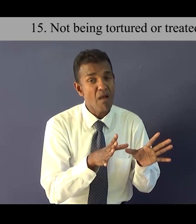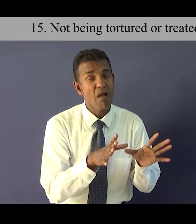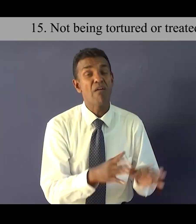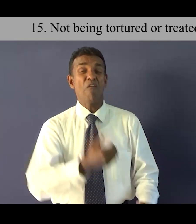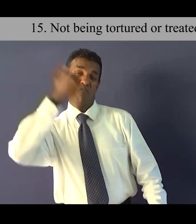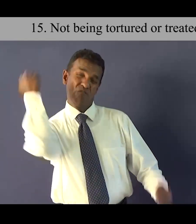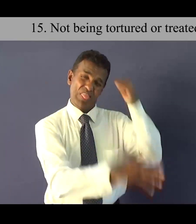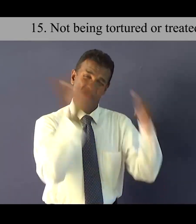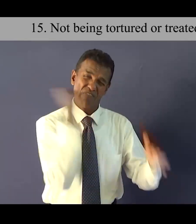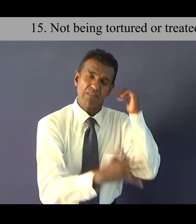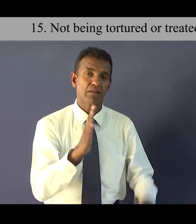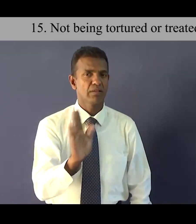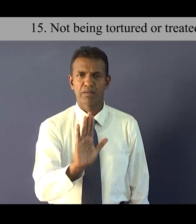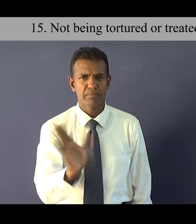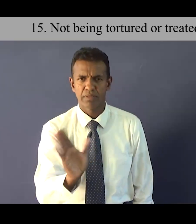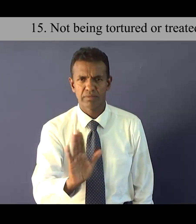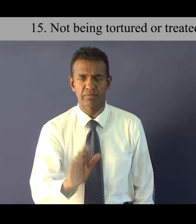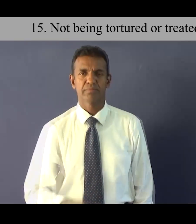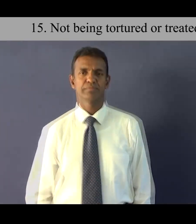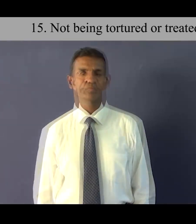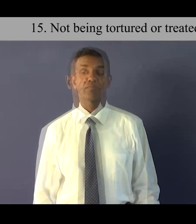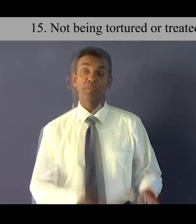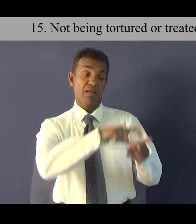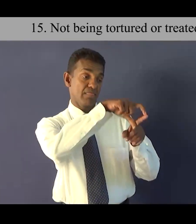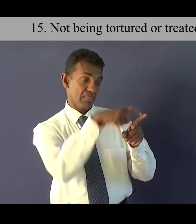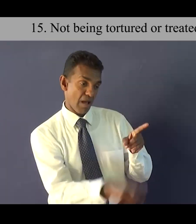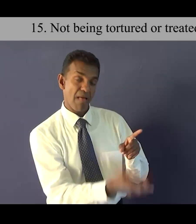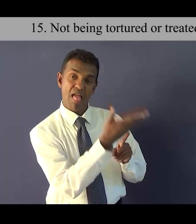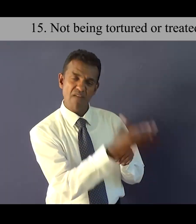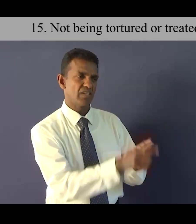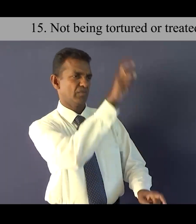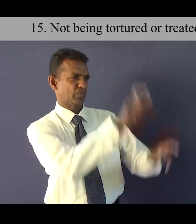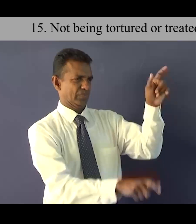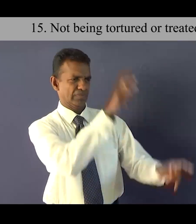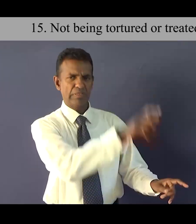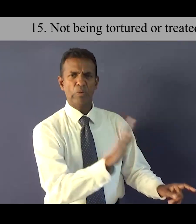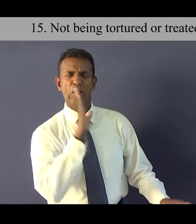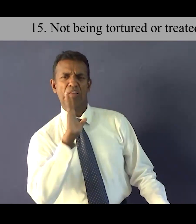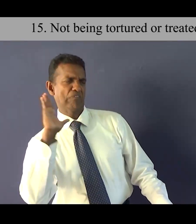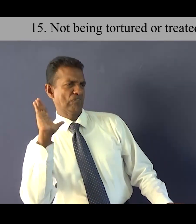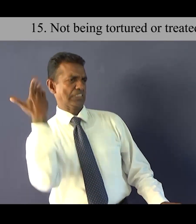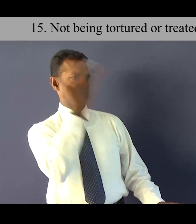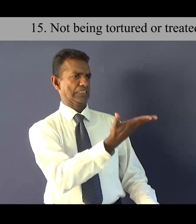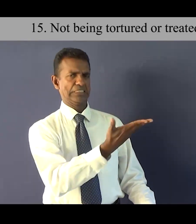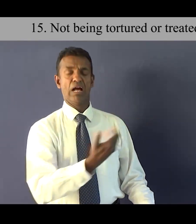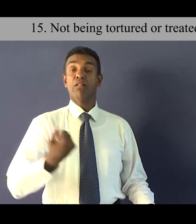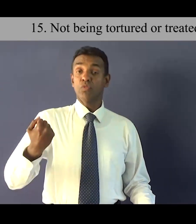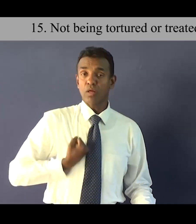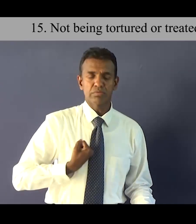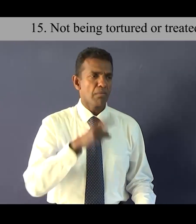people must not be experimented on, especially medical